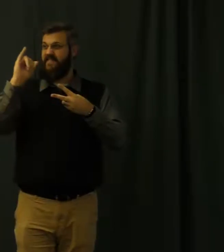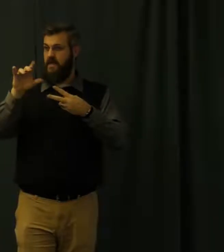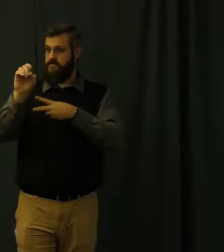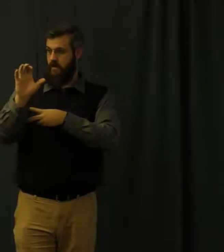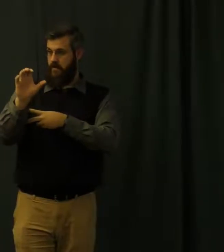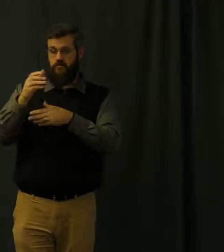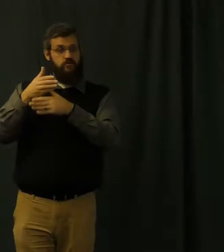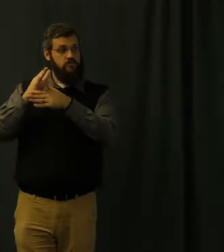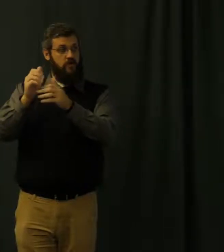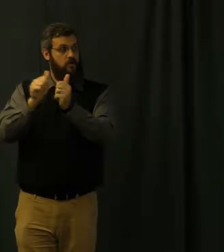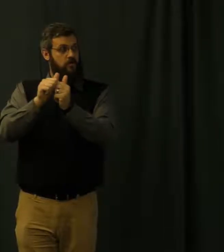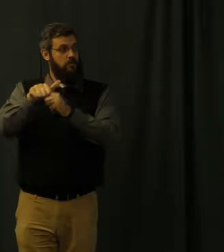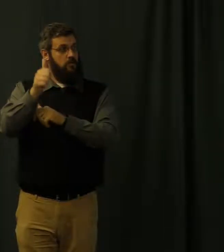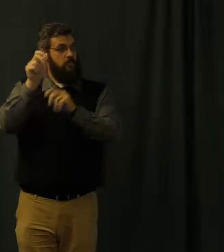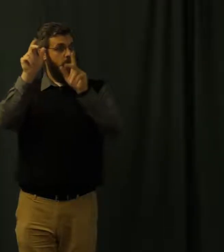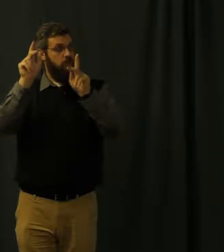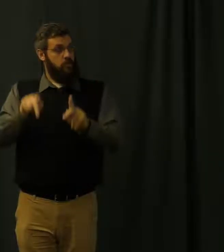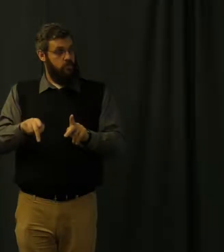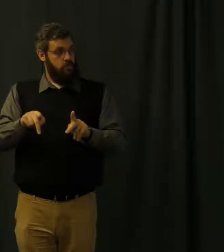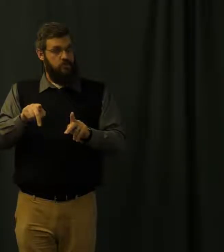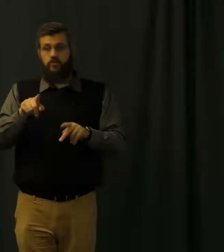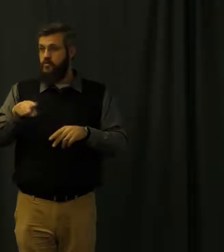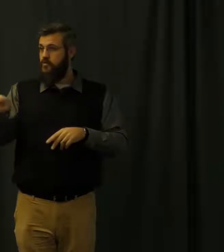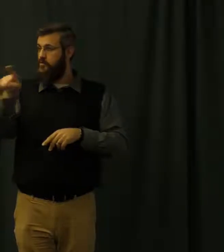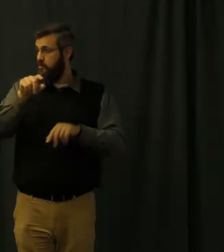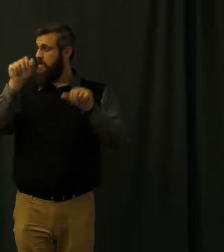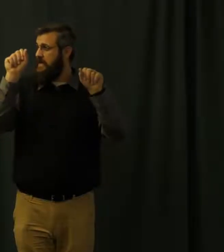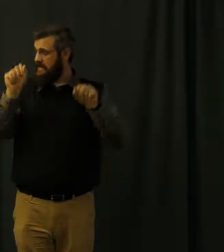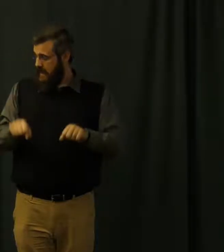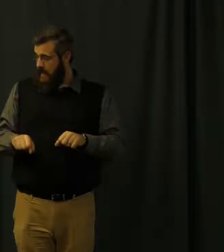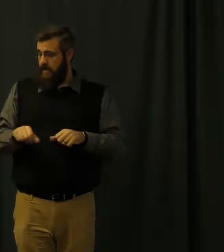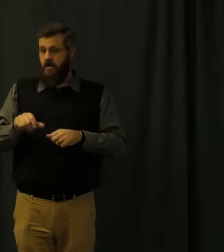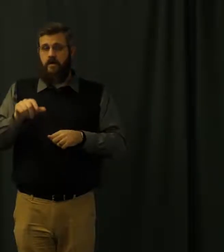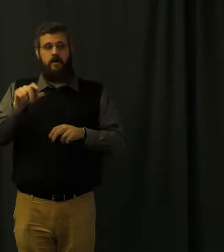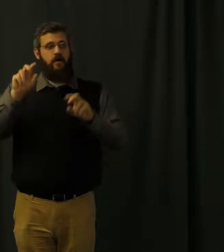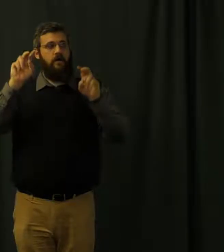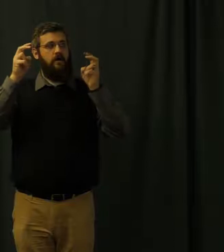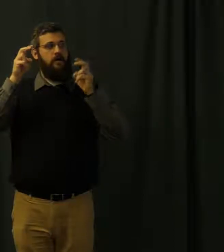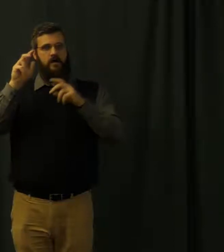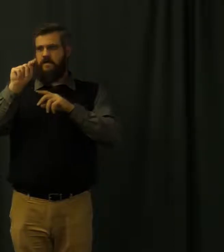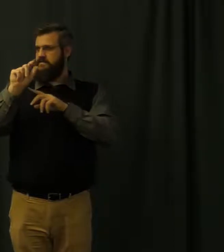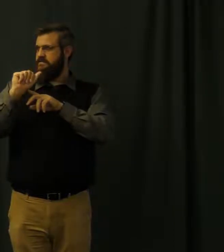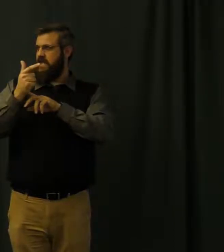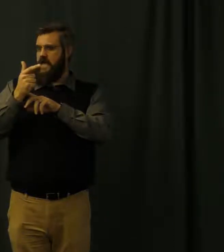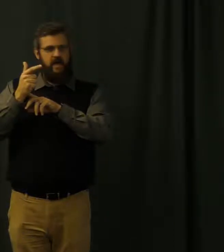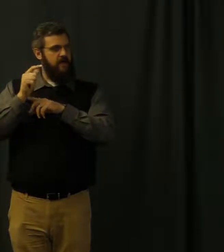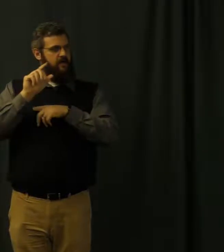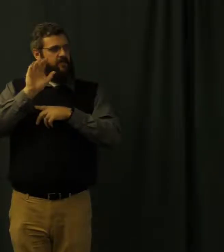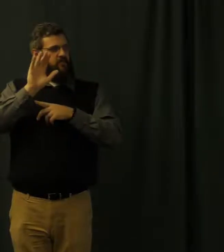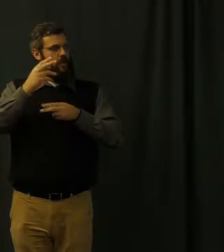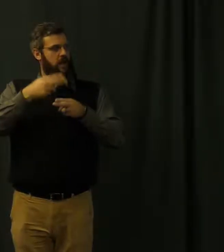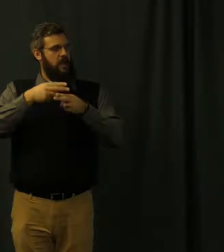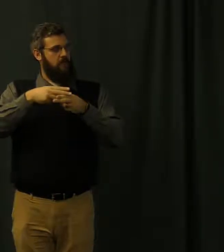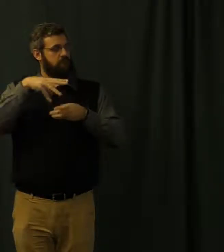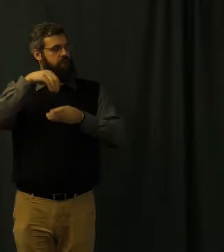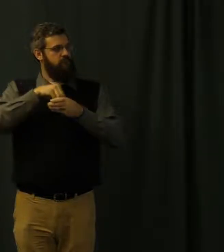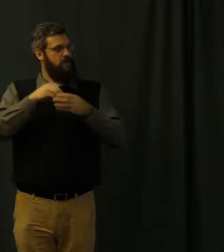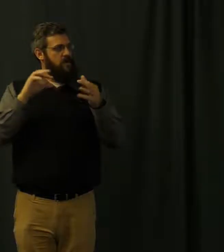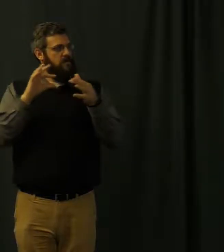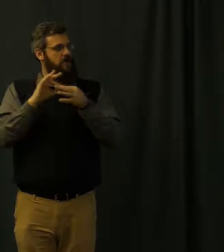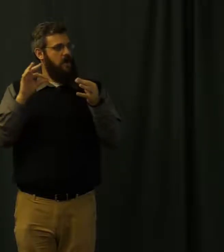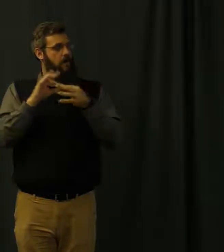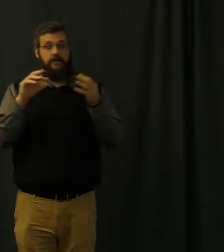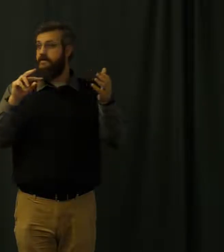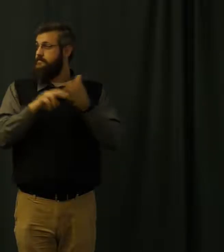somebody, you can actually tag them in a comment. And what that's going to do is send